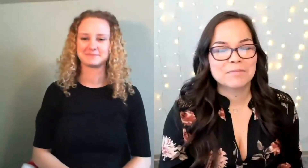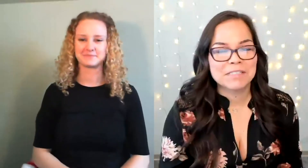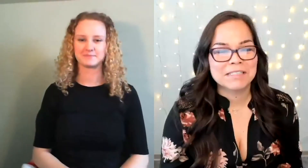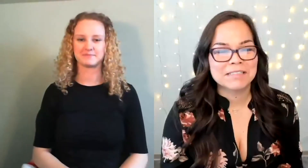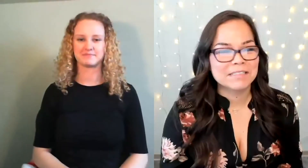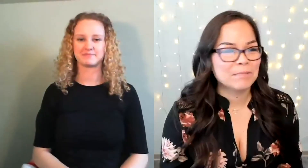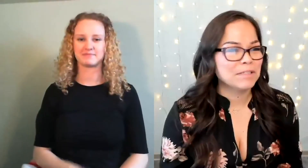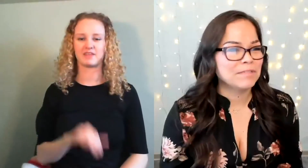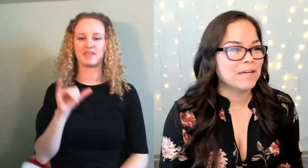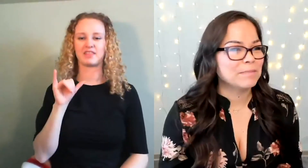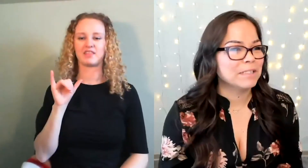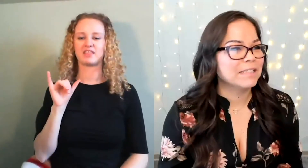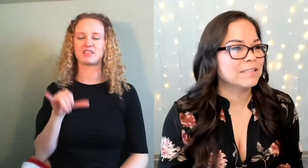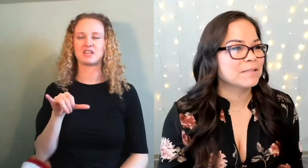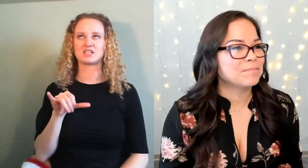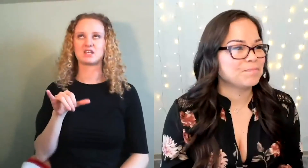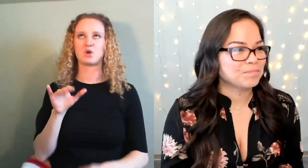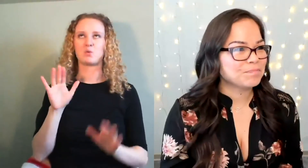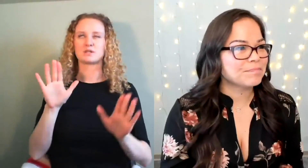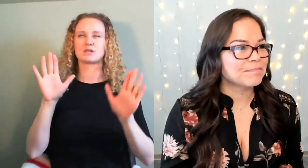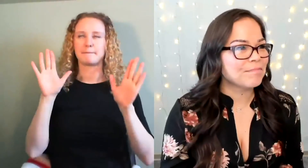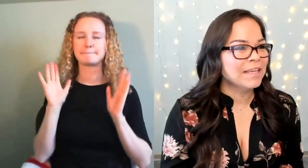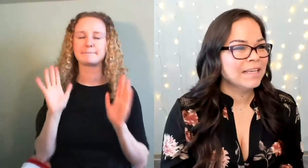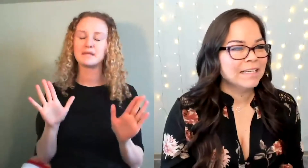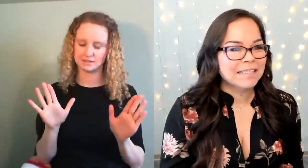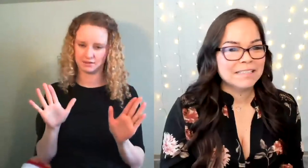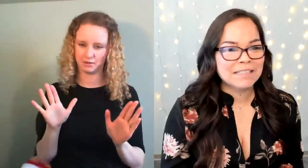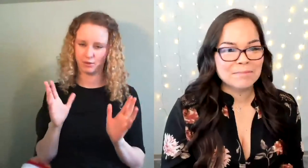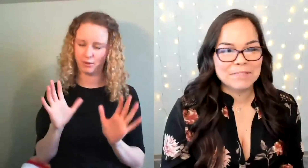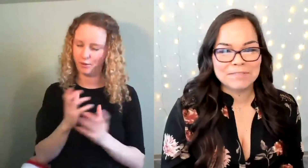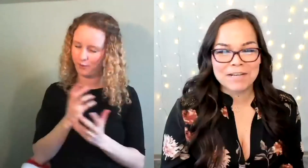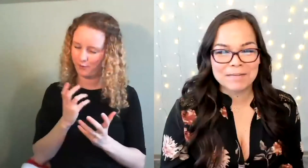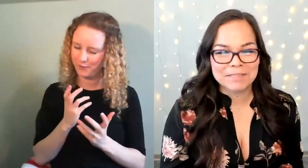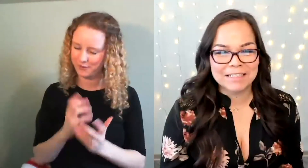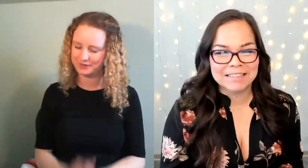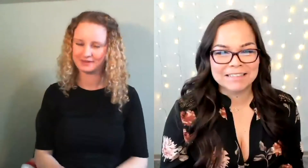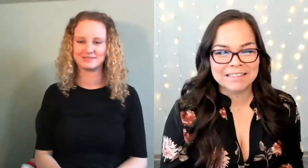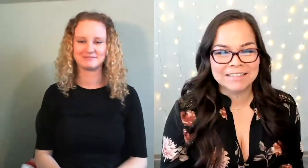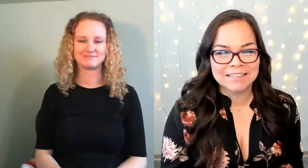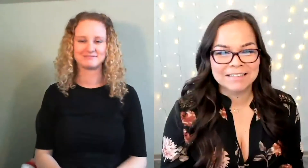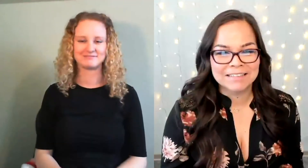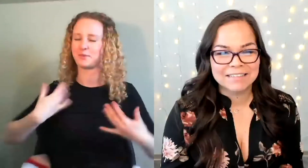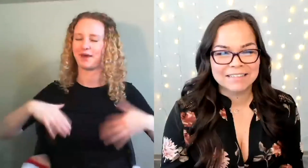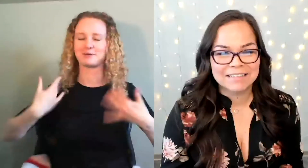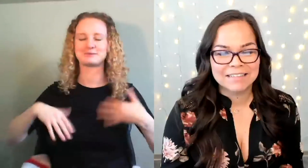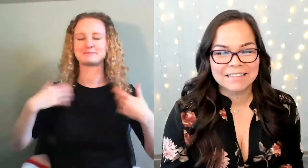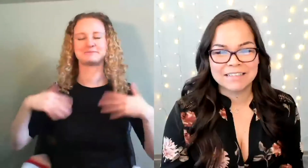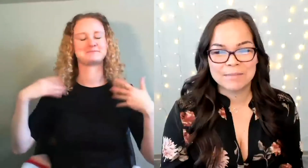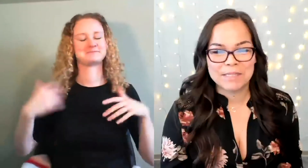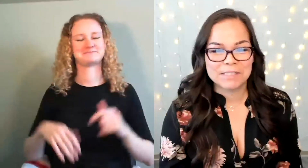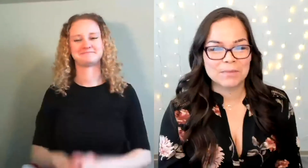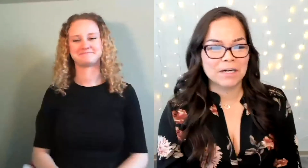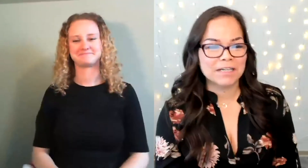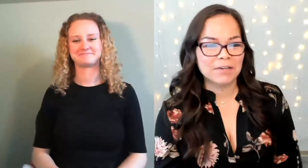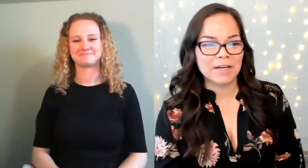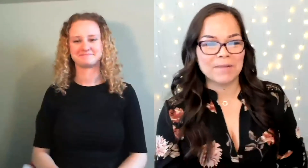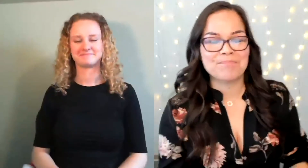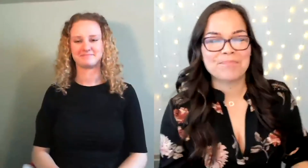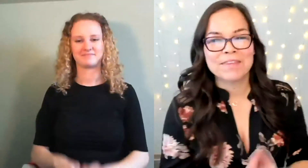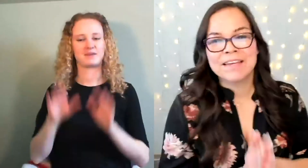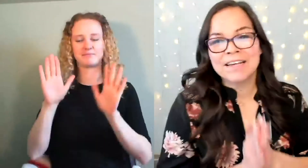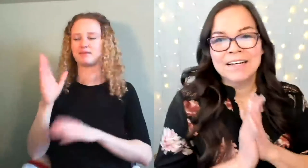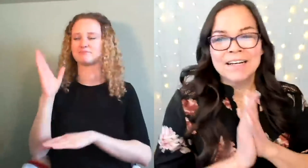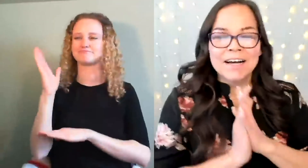That was simply fabulous. Simply fabulous. Amazing work.